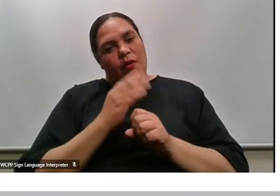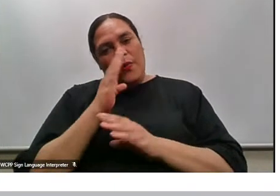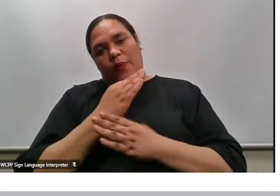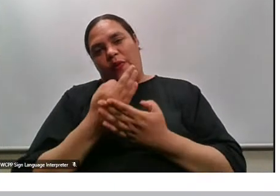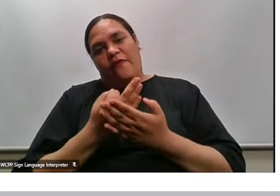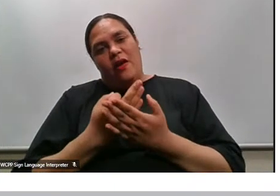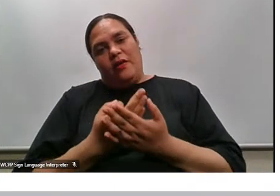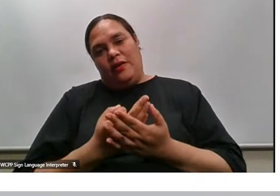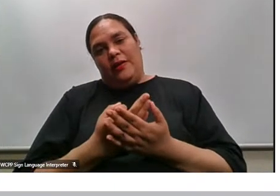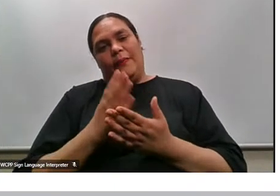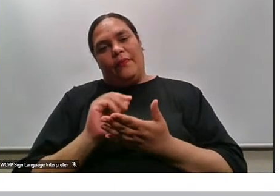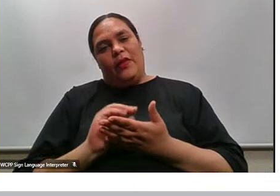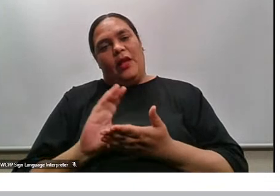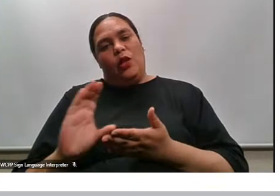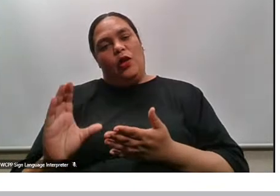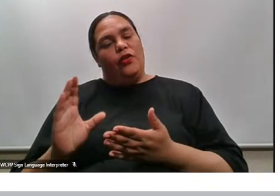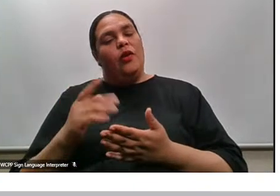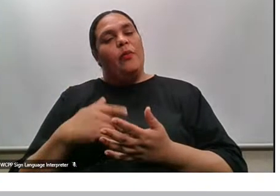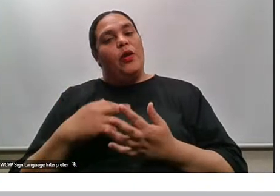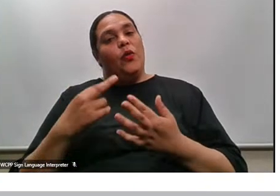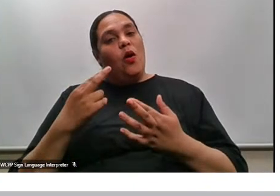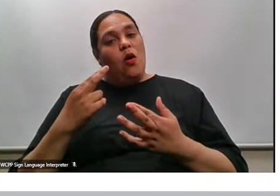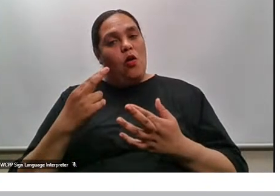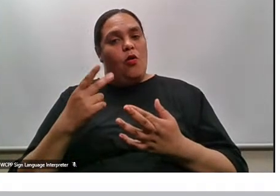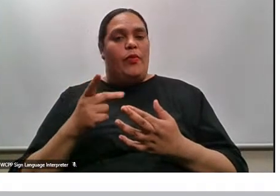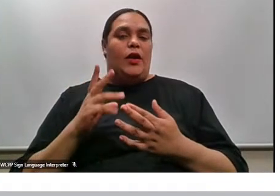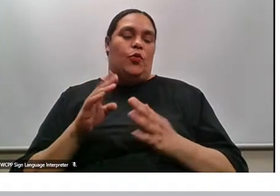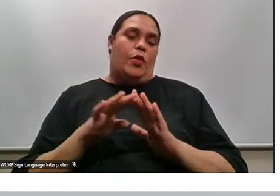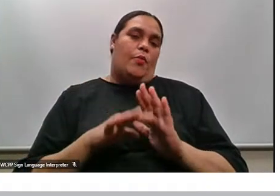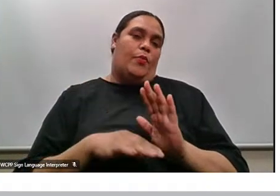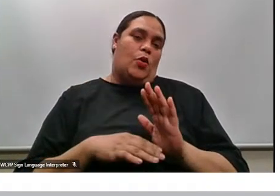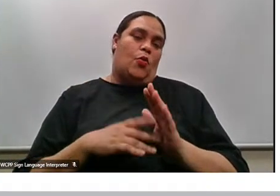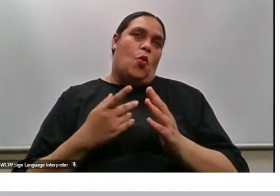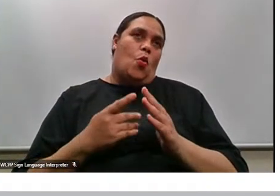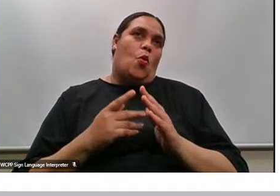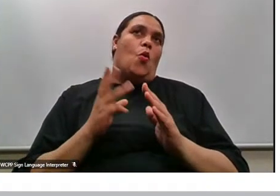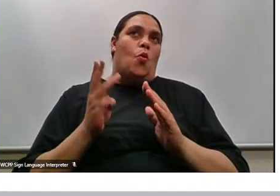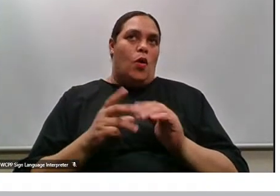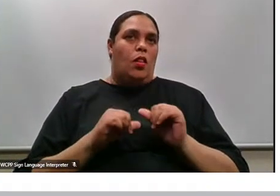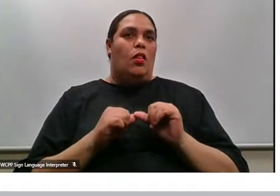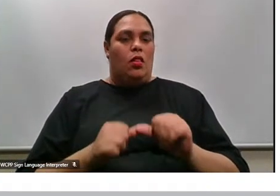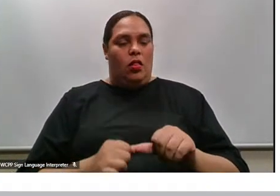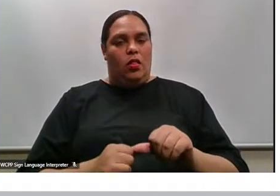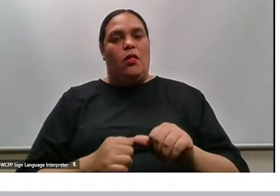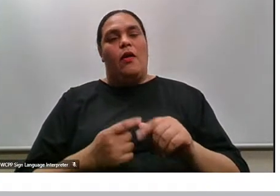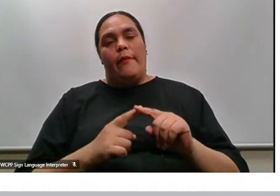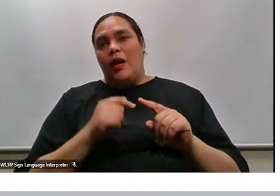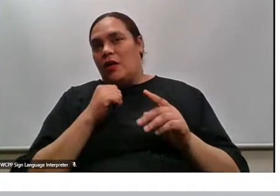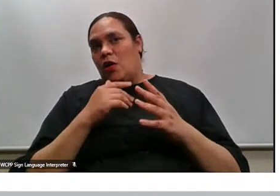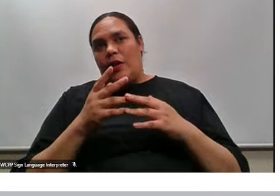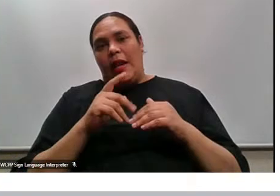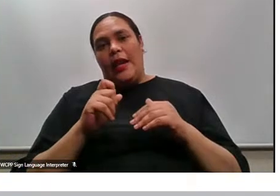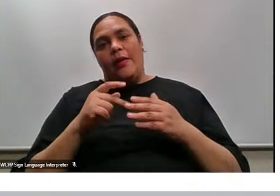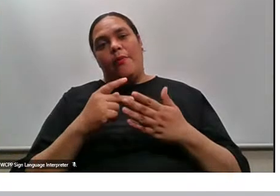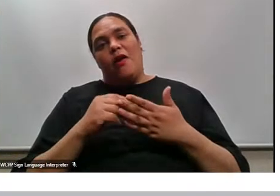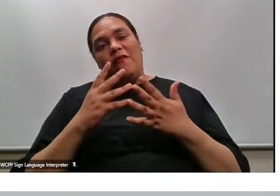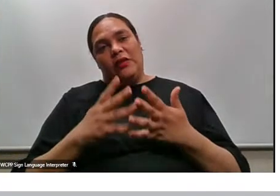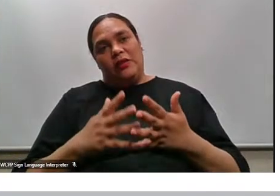funding allocation, and we're hopeful that the program or the will continue. However, the LEAP officers